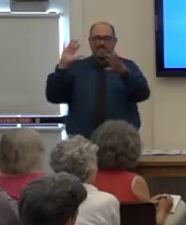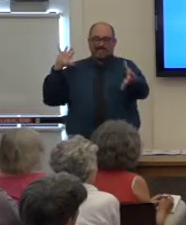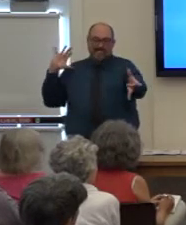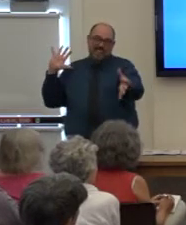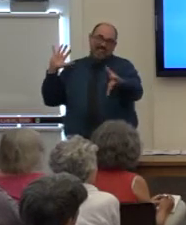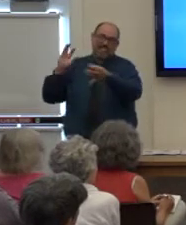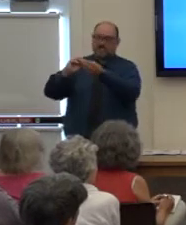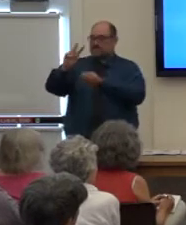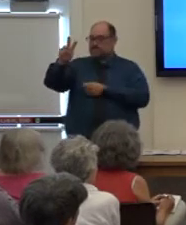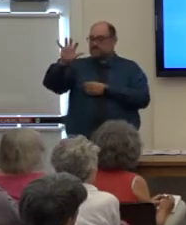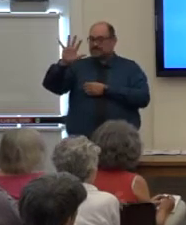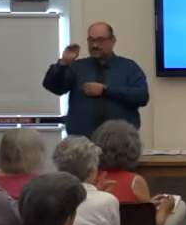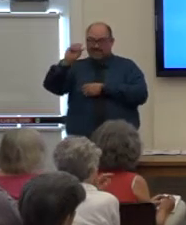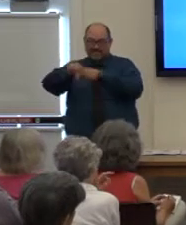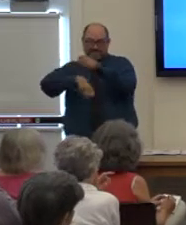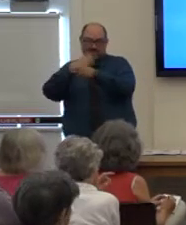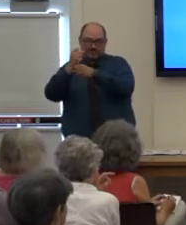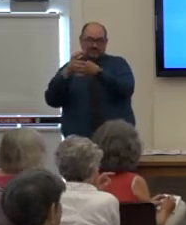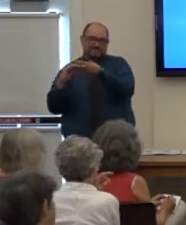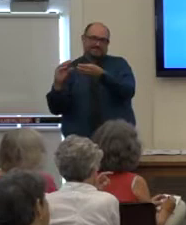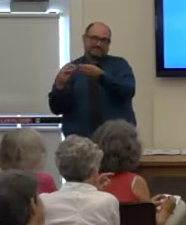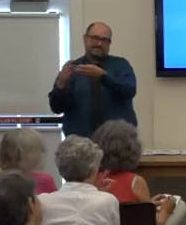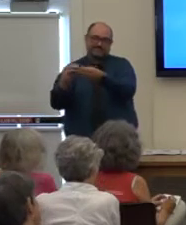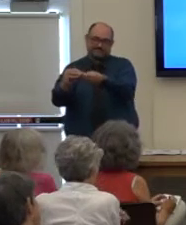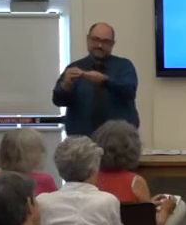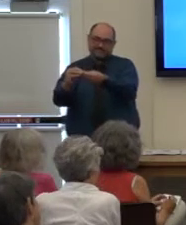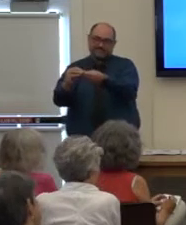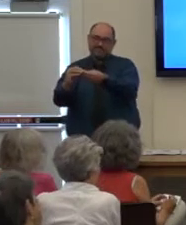pressure. And please forgive me